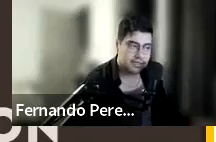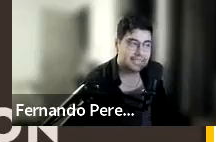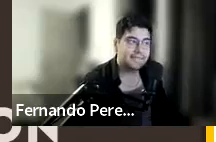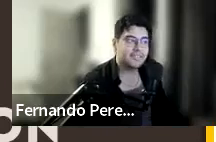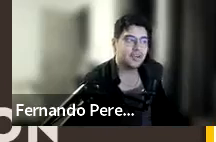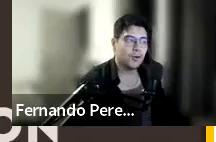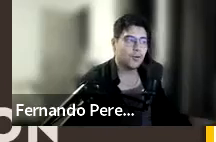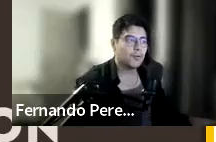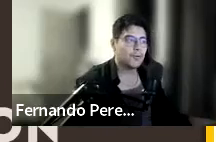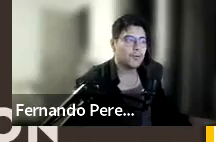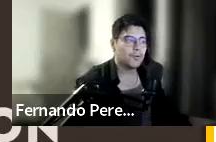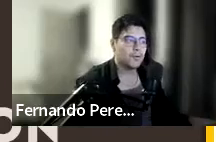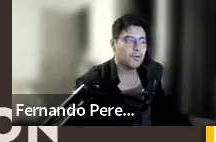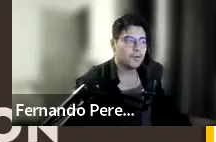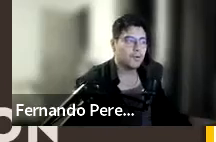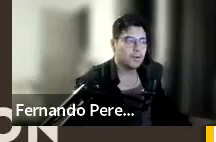TV show?